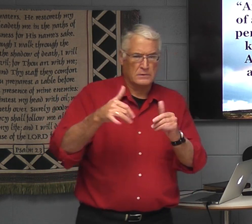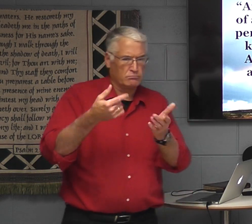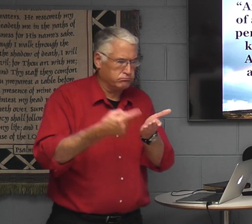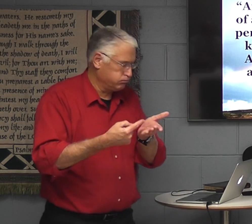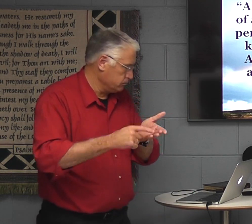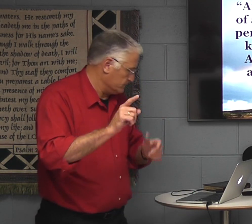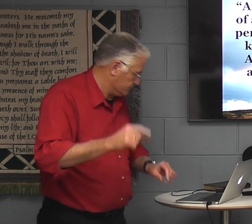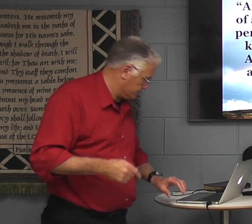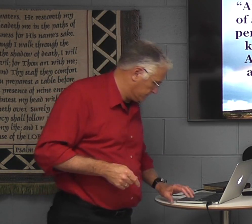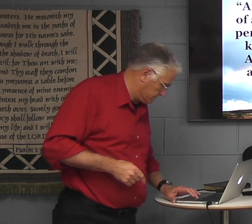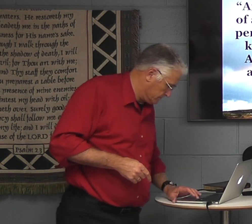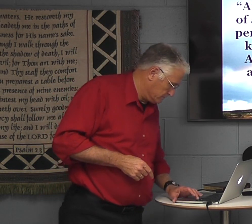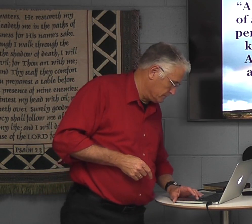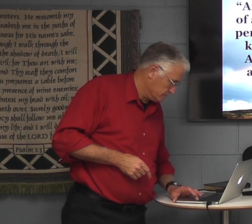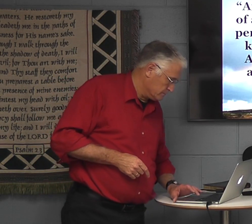die.